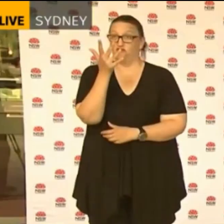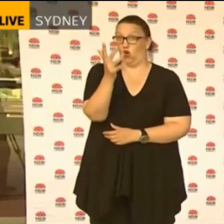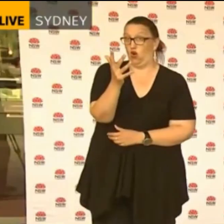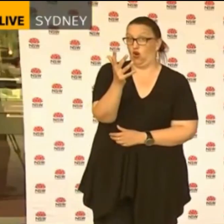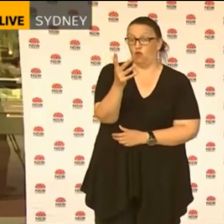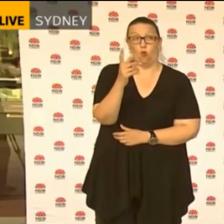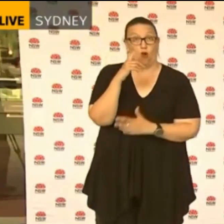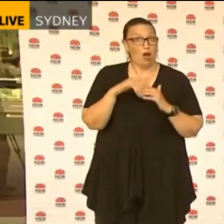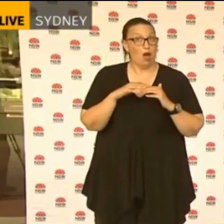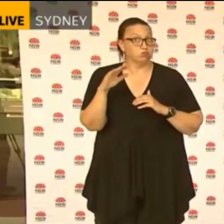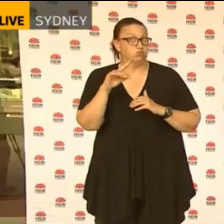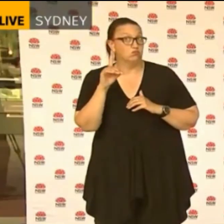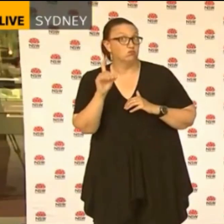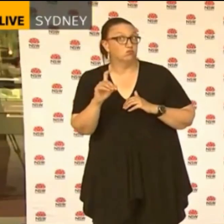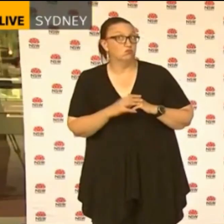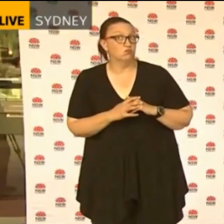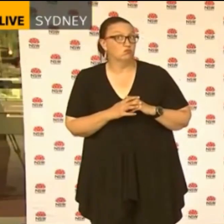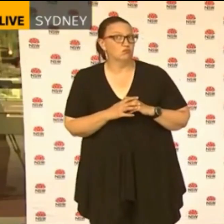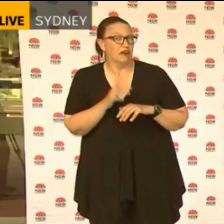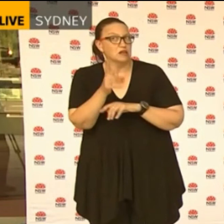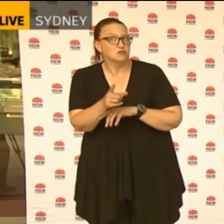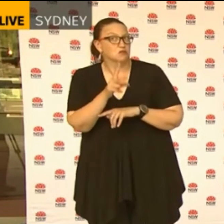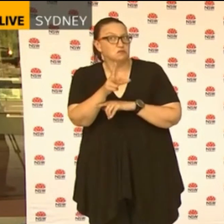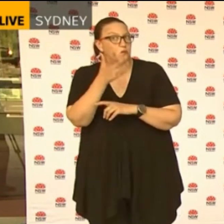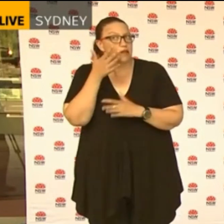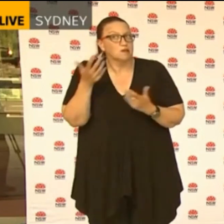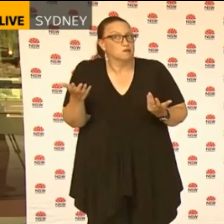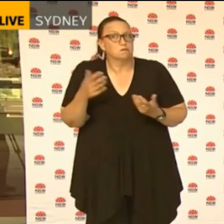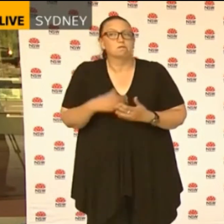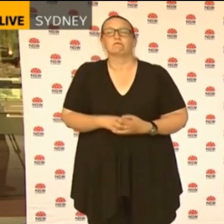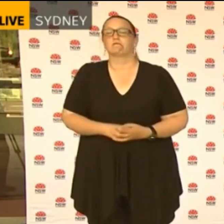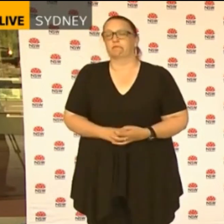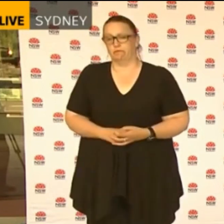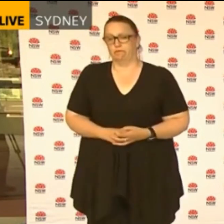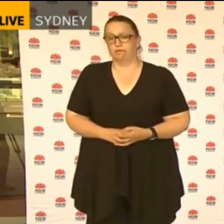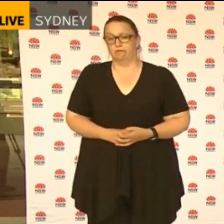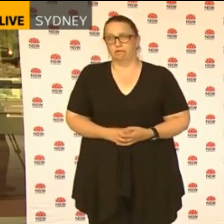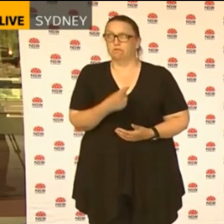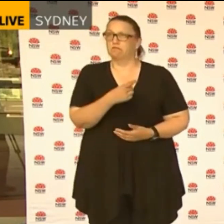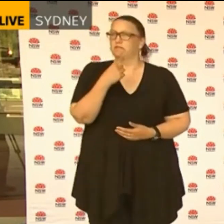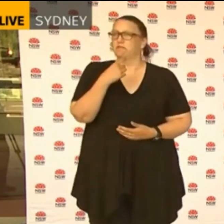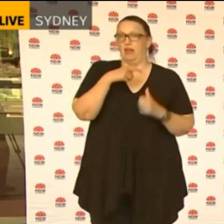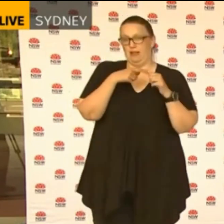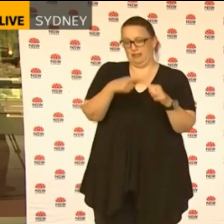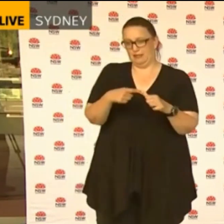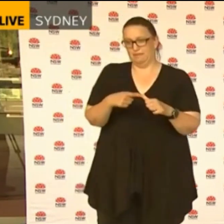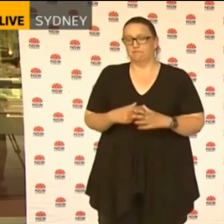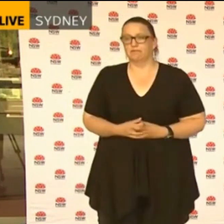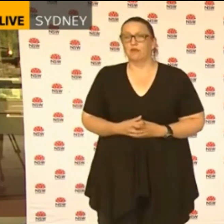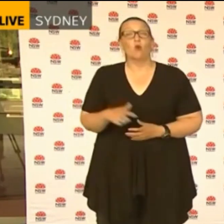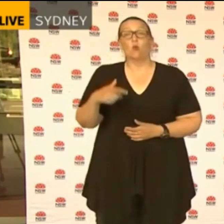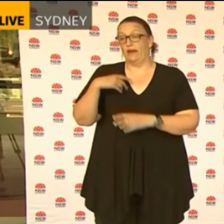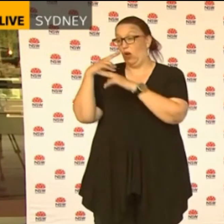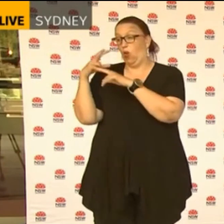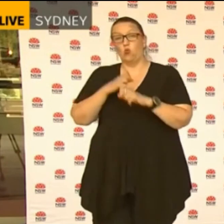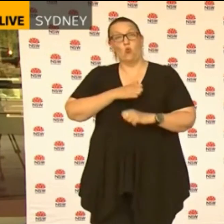we're looking at all the restrictions now, and I think what's really important is not to look at one particular issue in isolation, because when you're asking